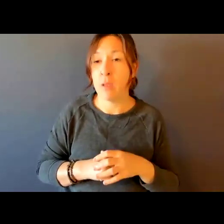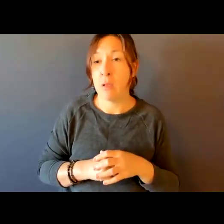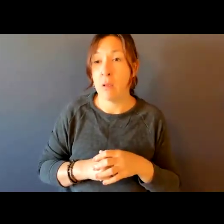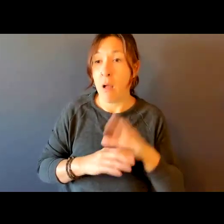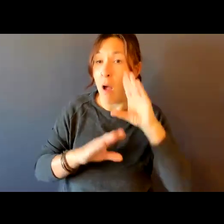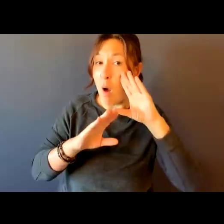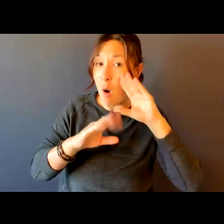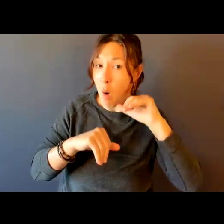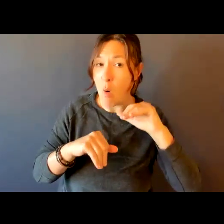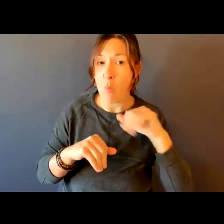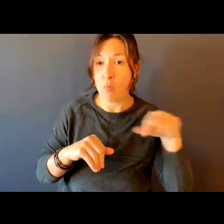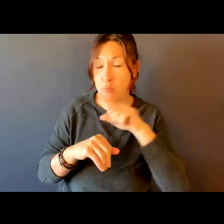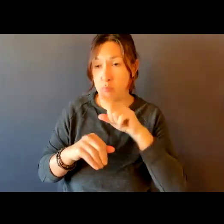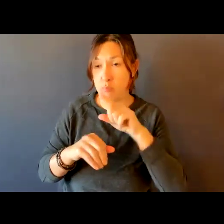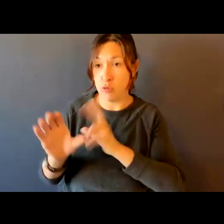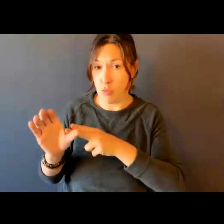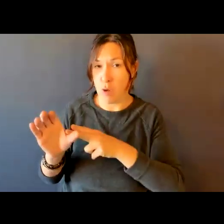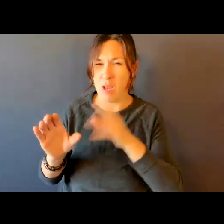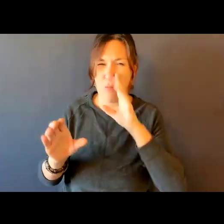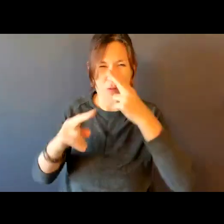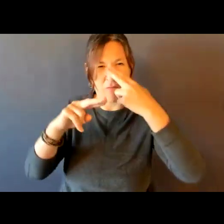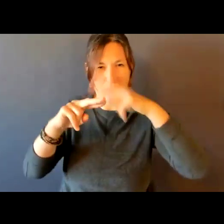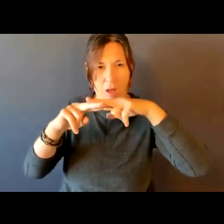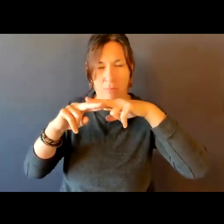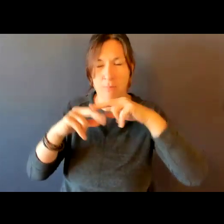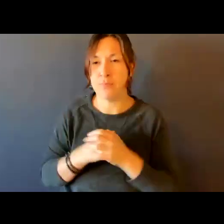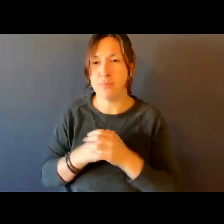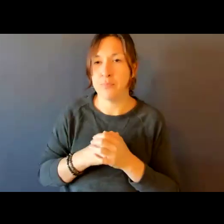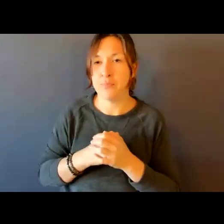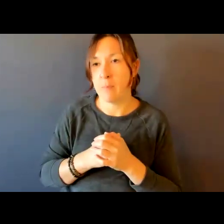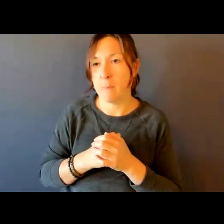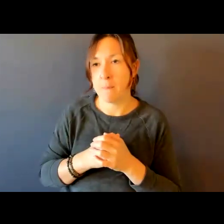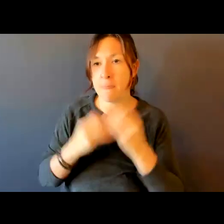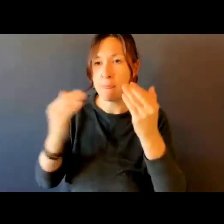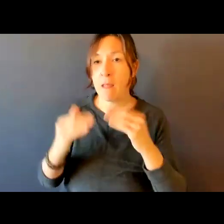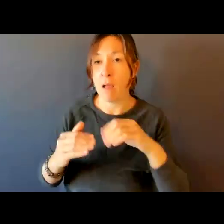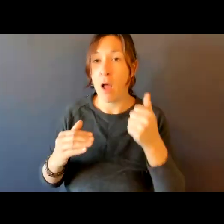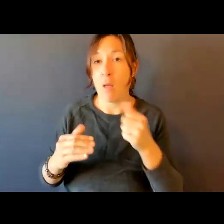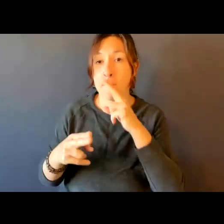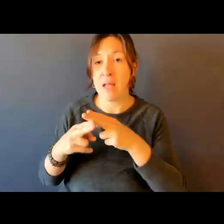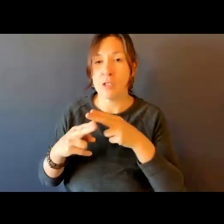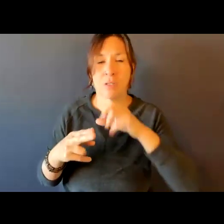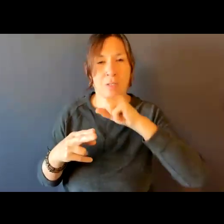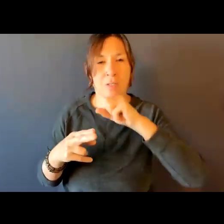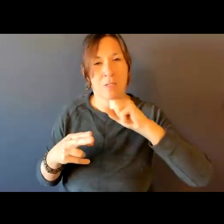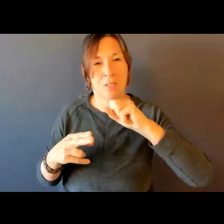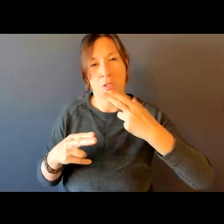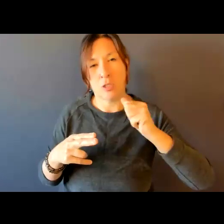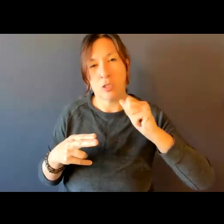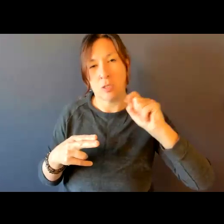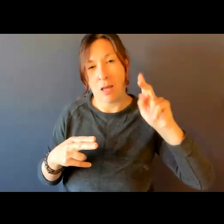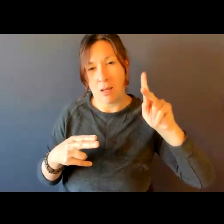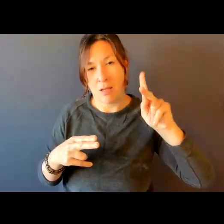a fun evening. Next, we have more highlights. The Shattuck Awards. Congratulations